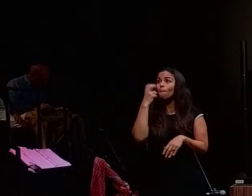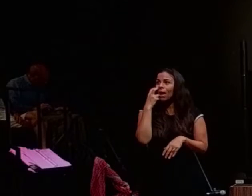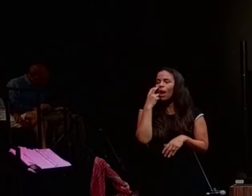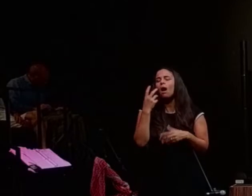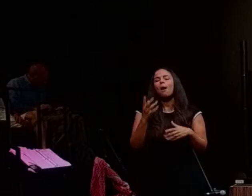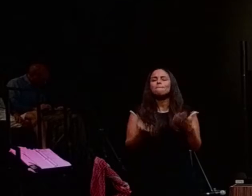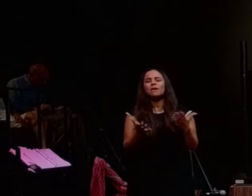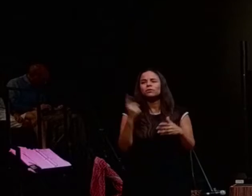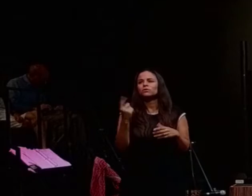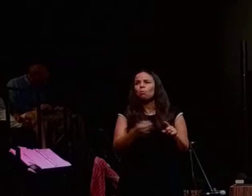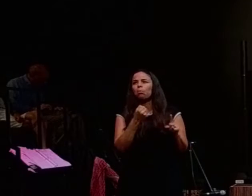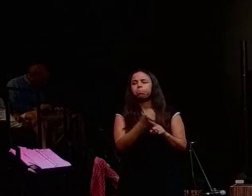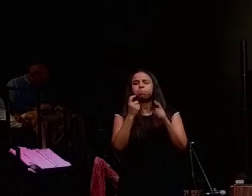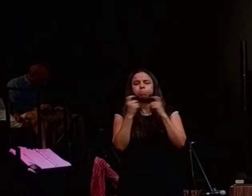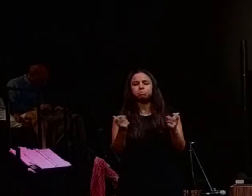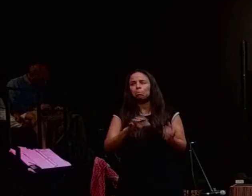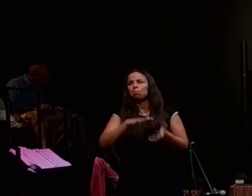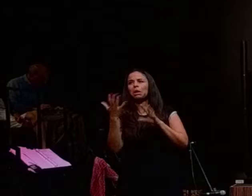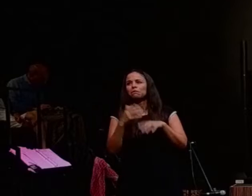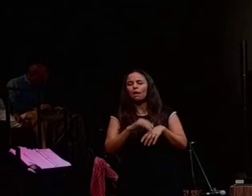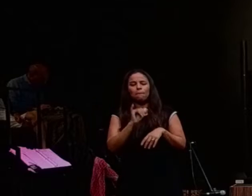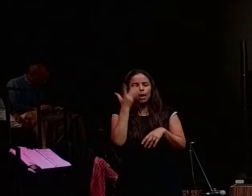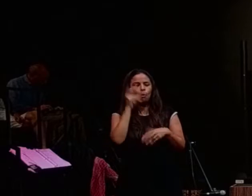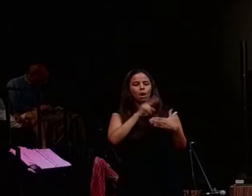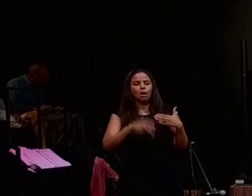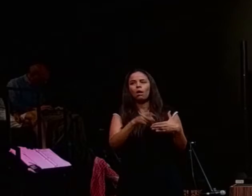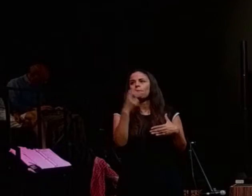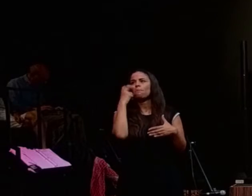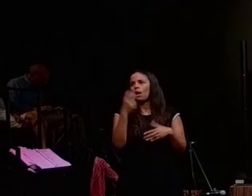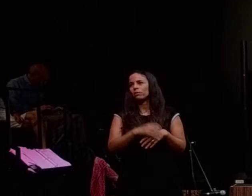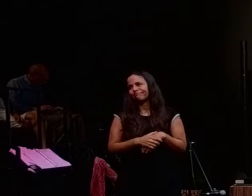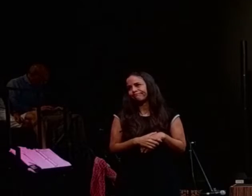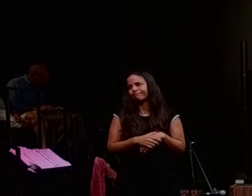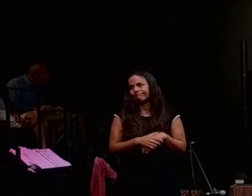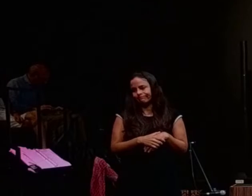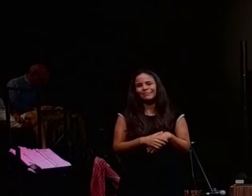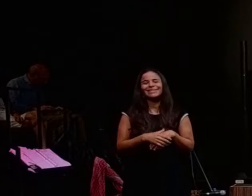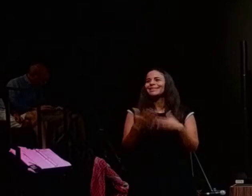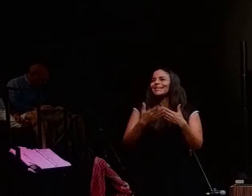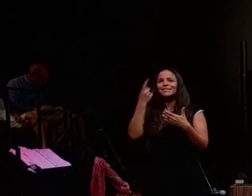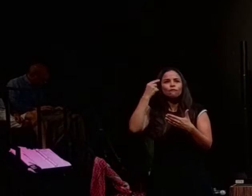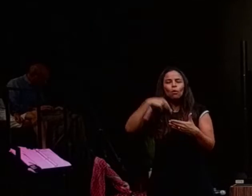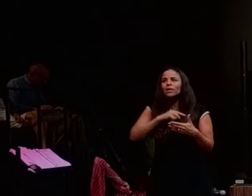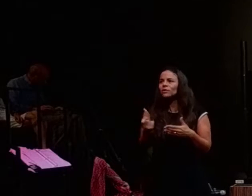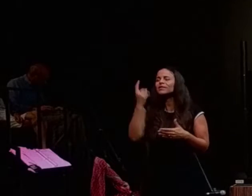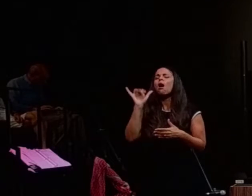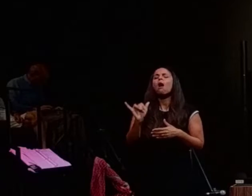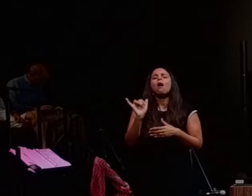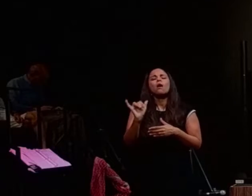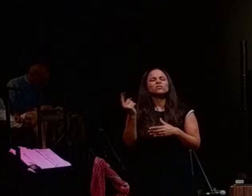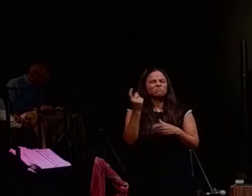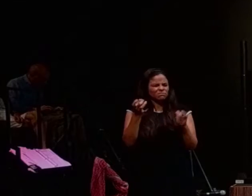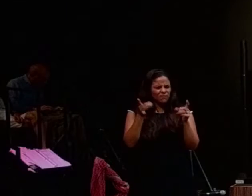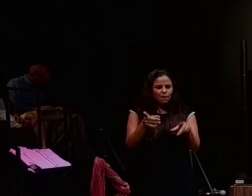have sinned along the way, right? Somebody must have messed up. And that's why such and such happened. It's a lot easier for us to understand, hey, what